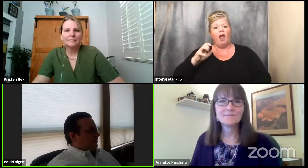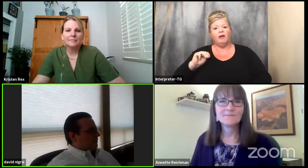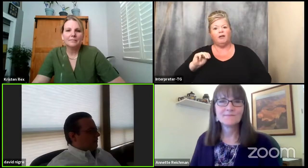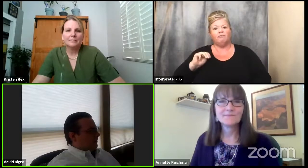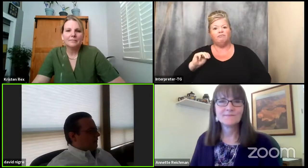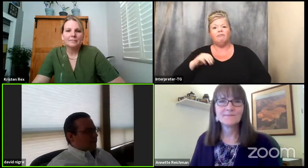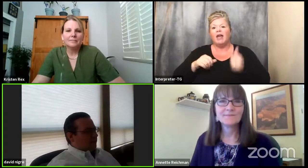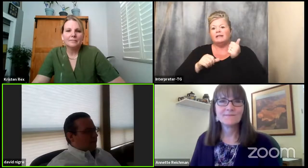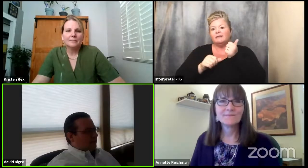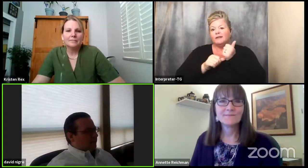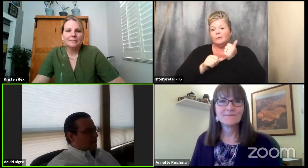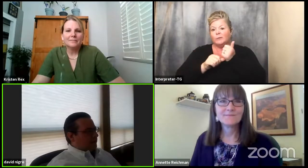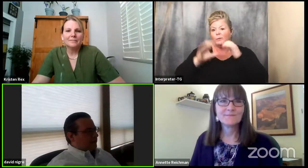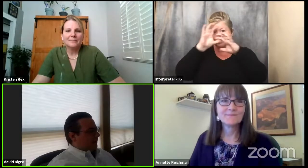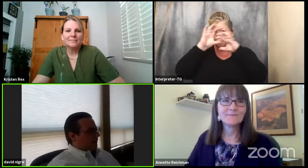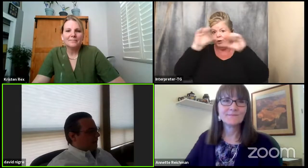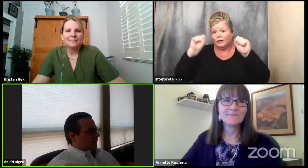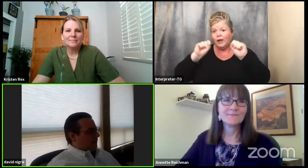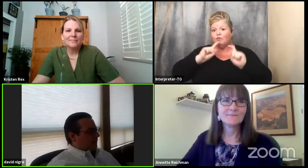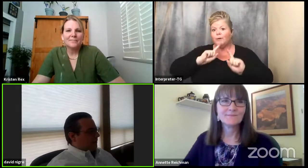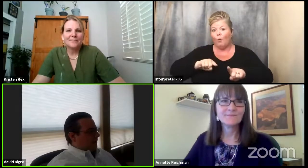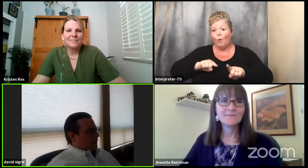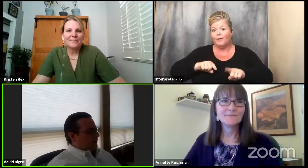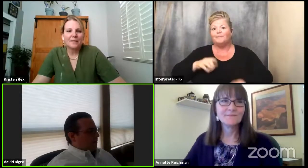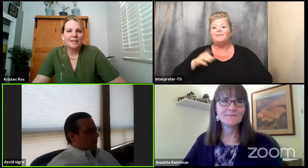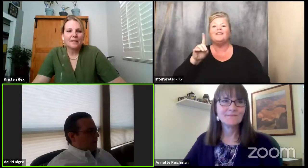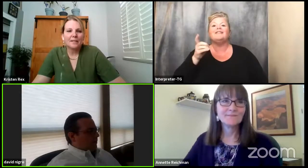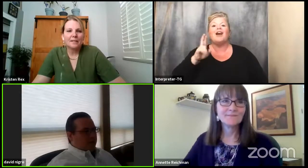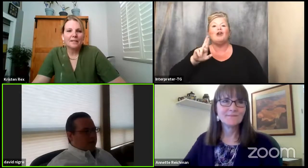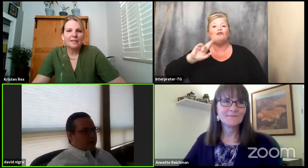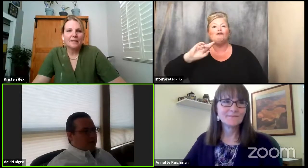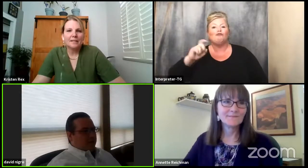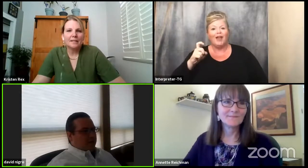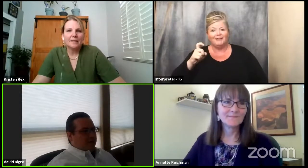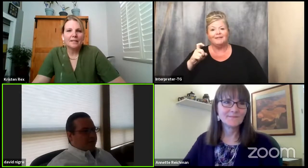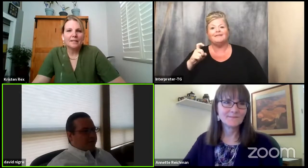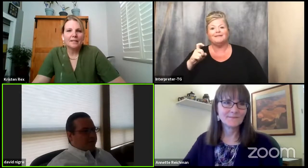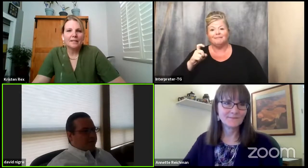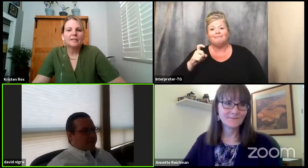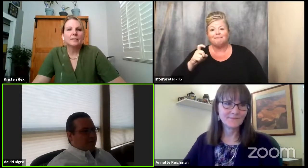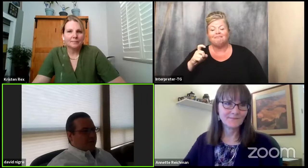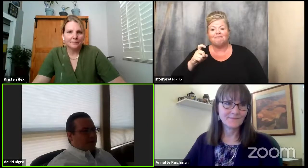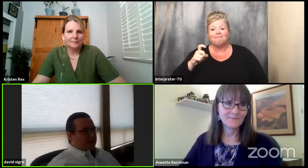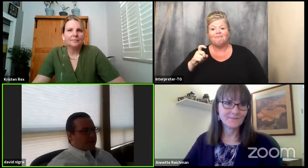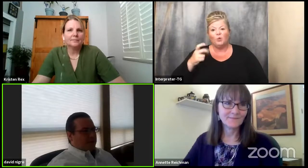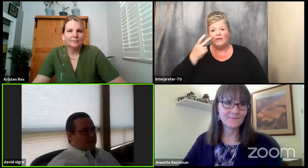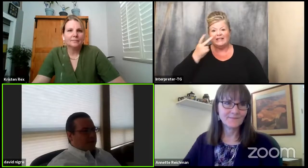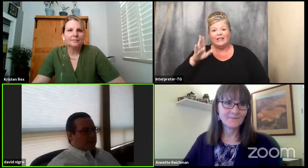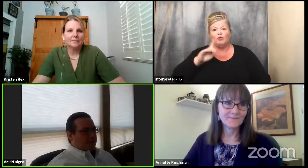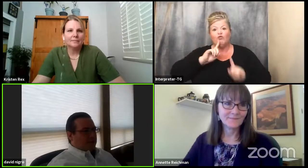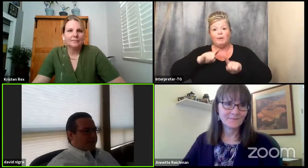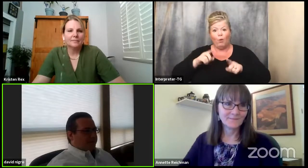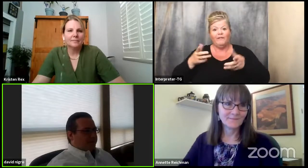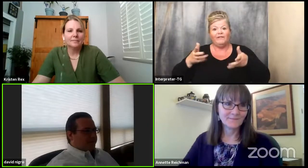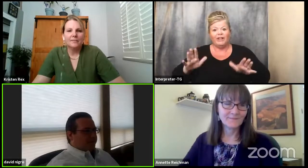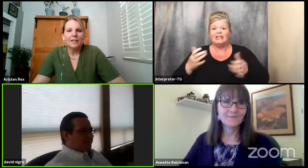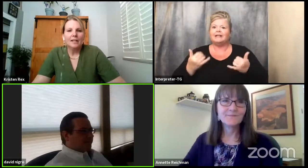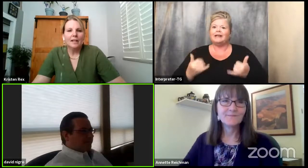report. Dr. Rex, we've seen your report online. If you can now give us your oral